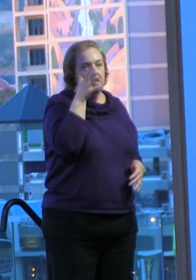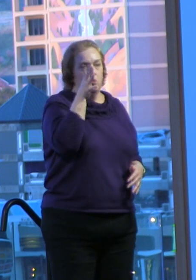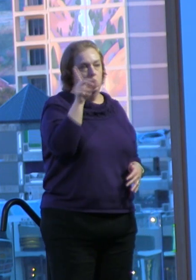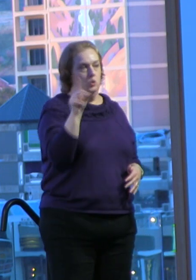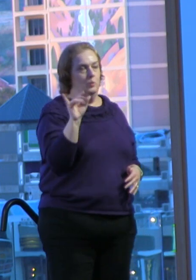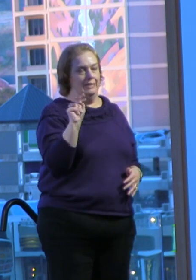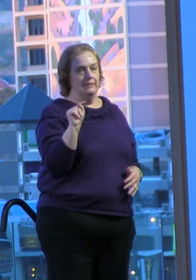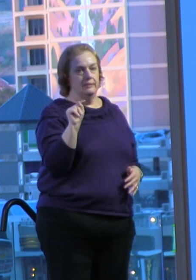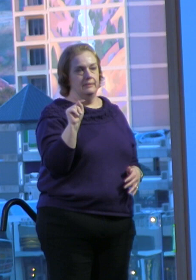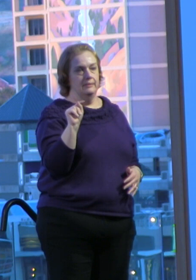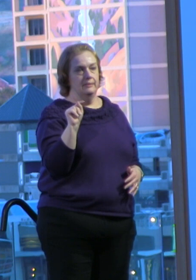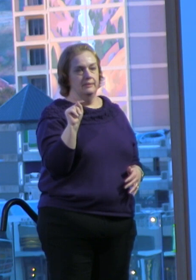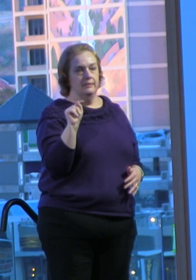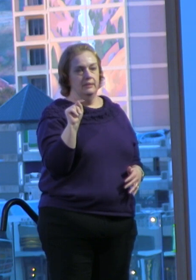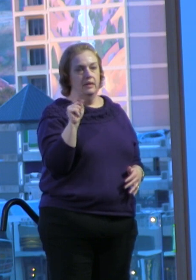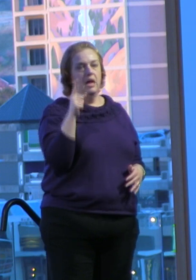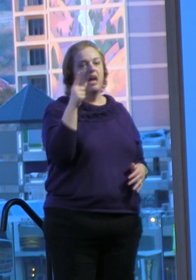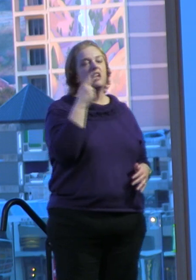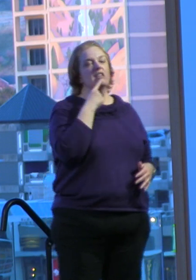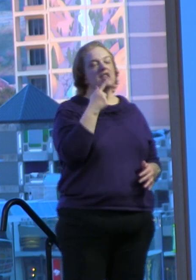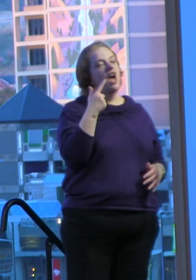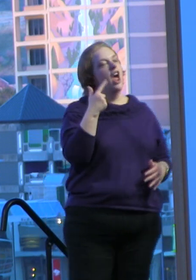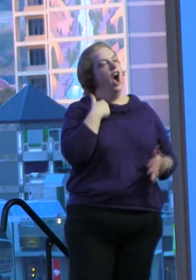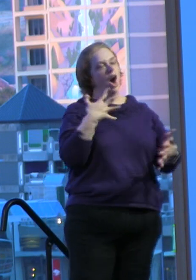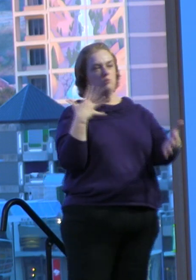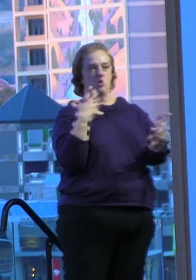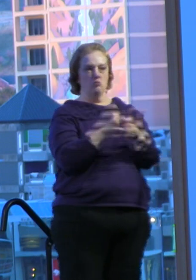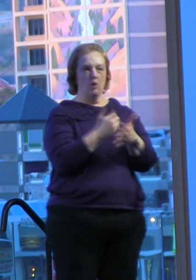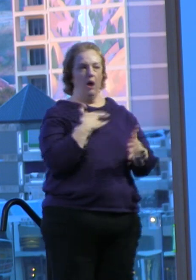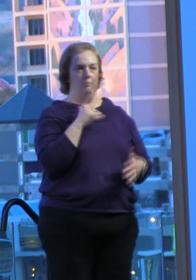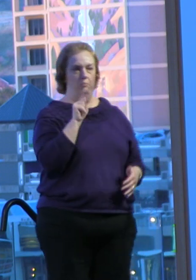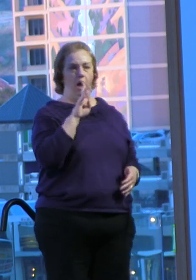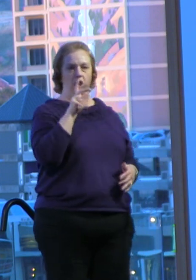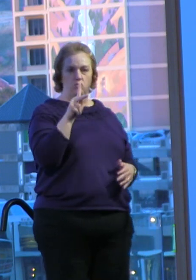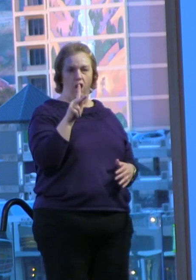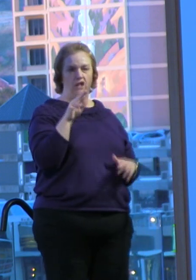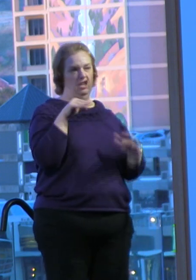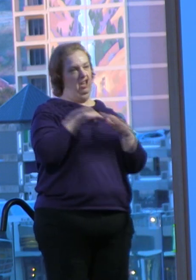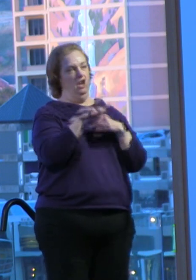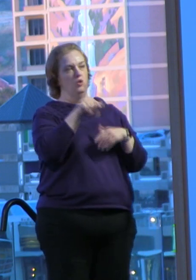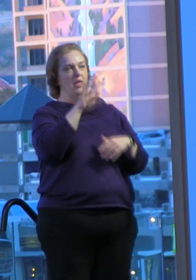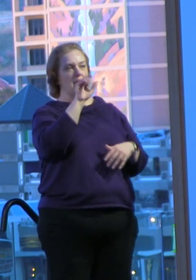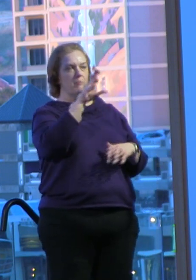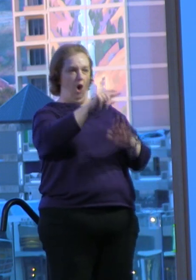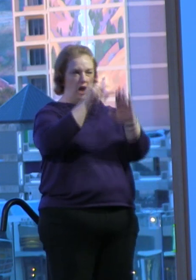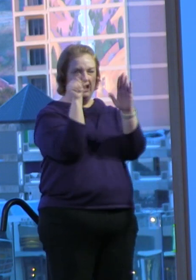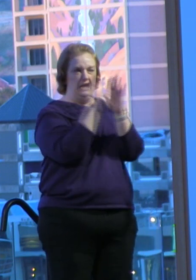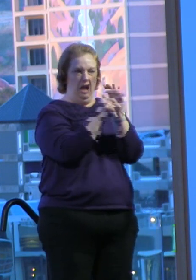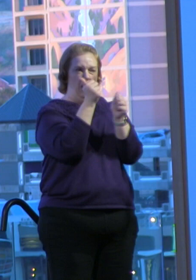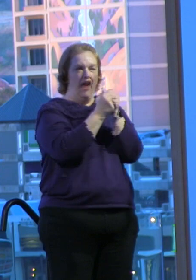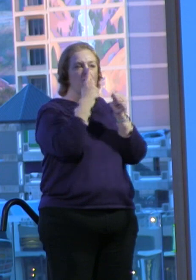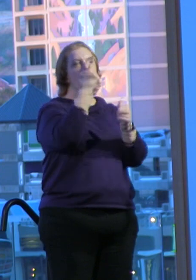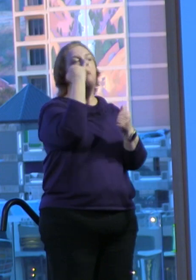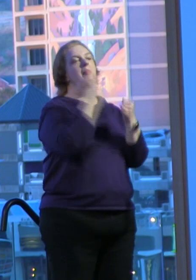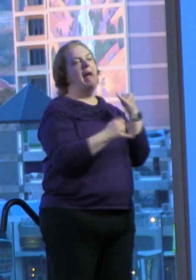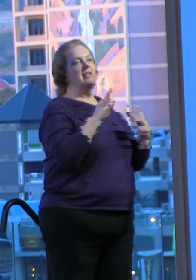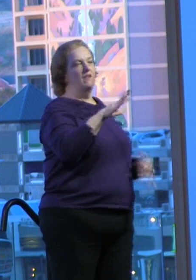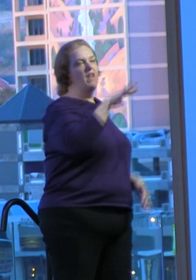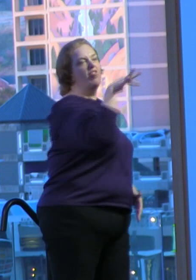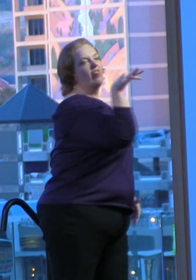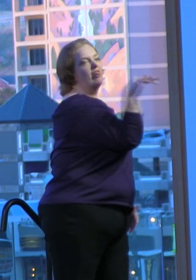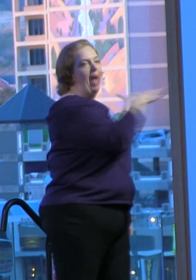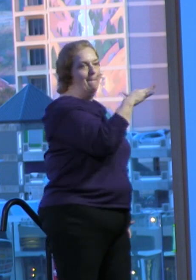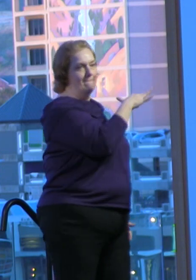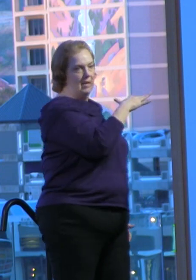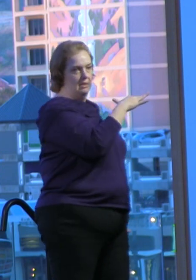say, "I'm going to run my truck into this car, into this bar, and kill every last one of them."